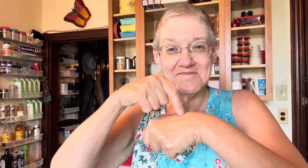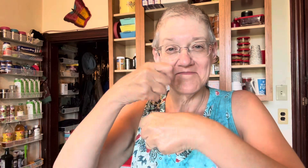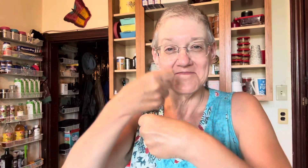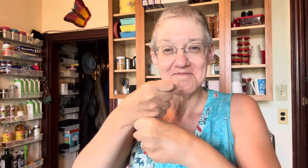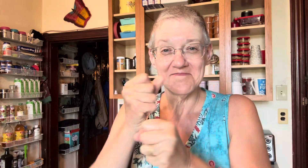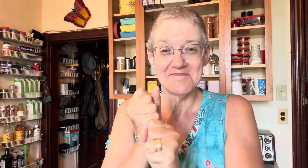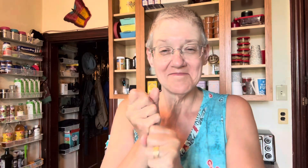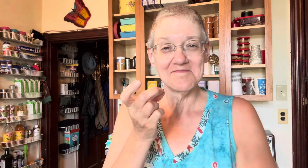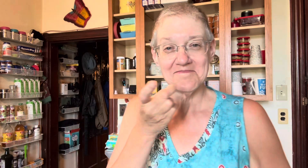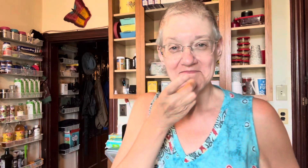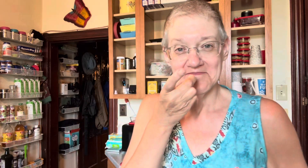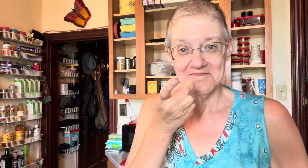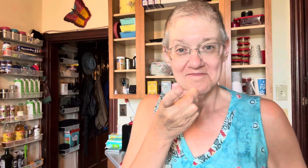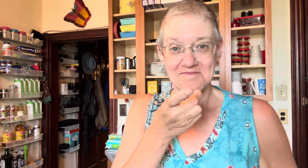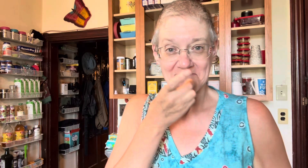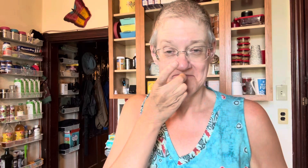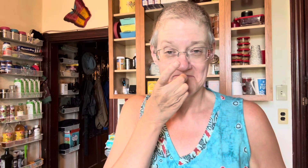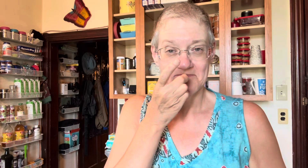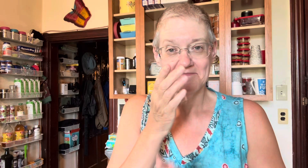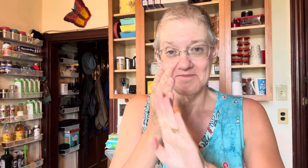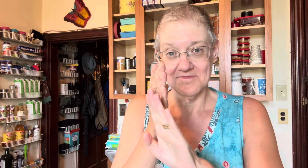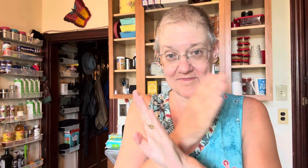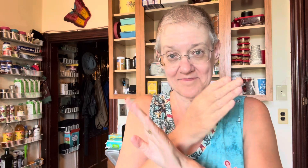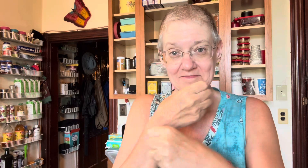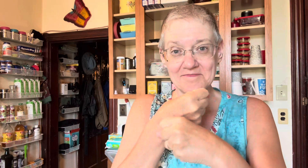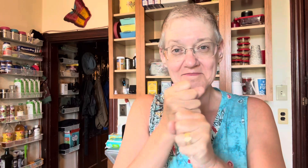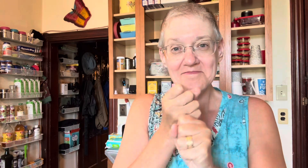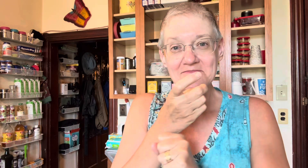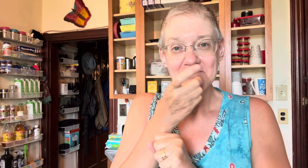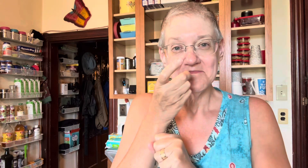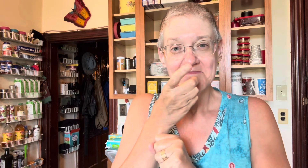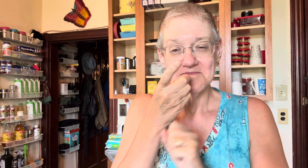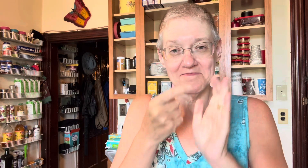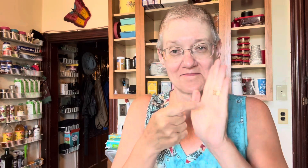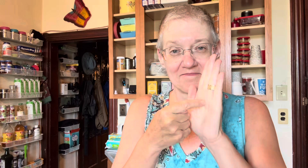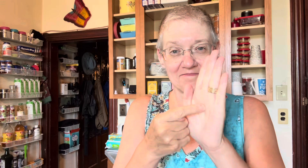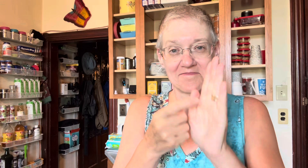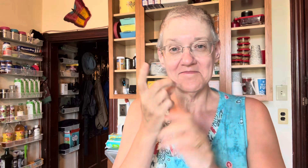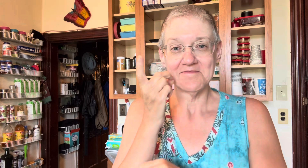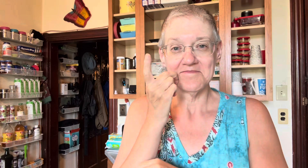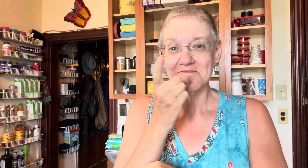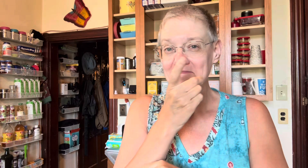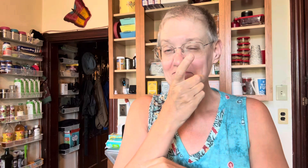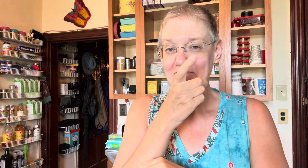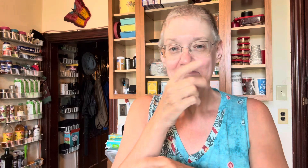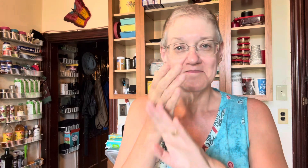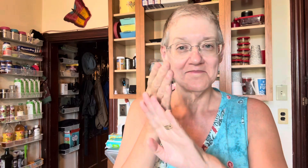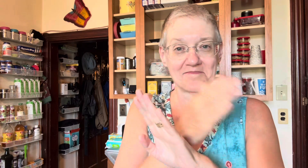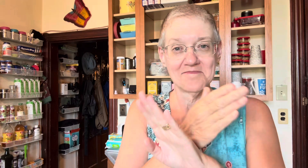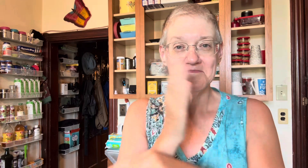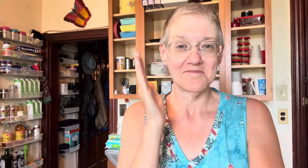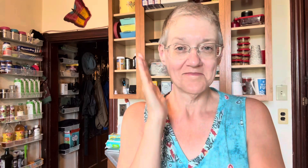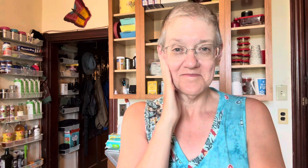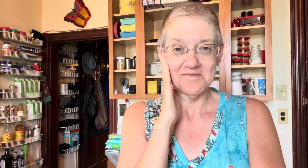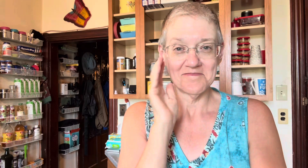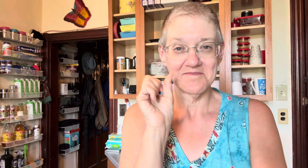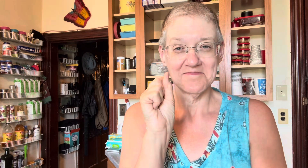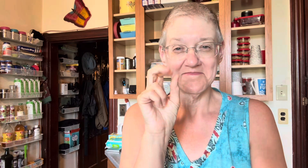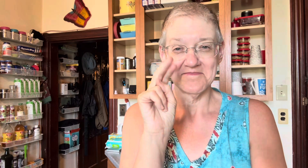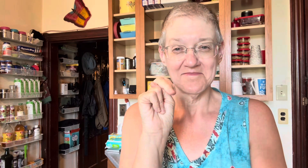Now it's time to make dinner. But before we start dinner, let me show you Dale's before bed snack. And